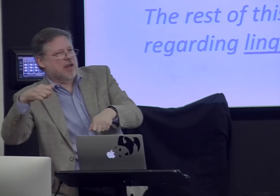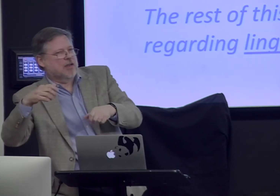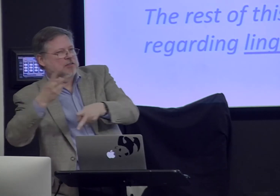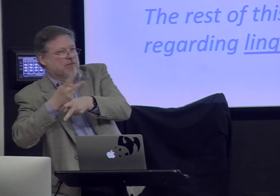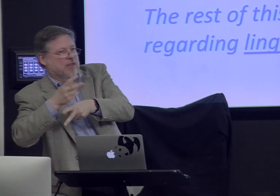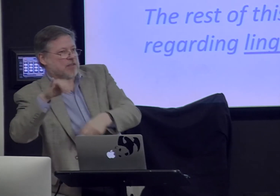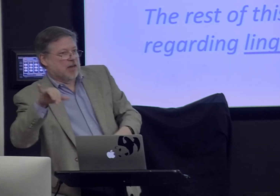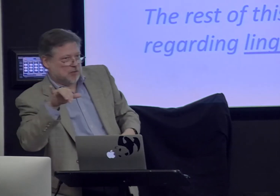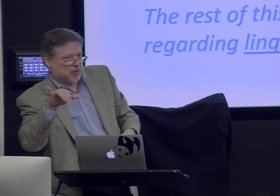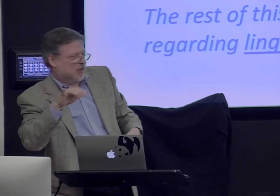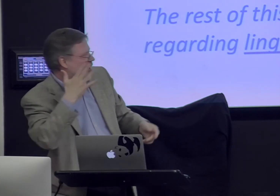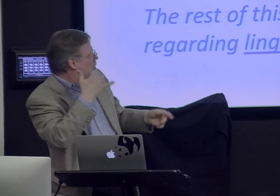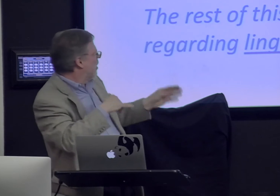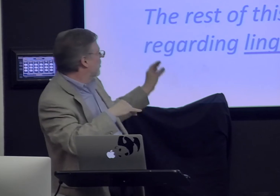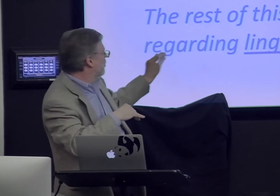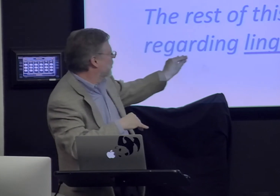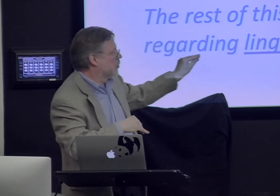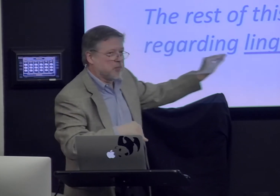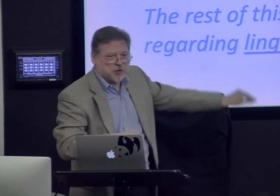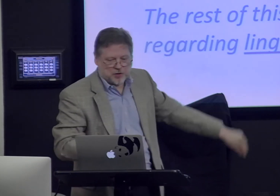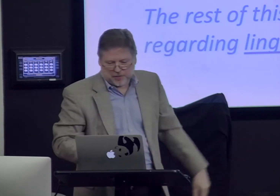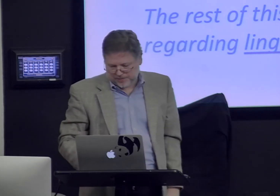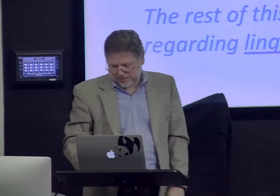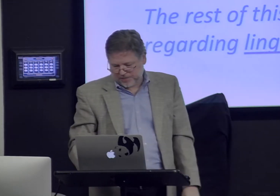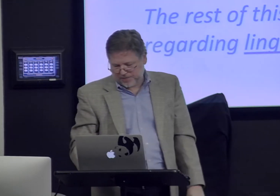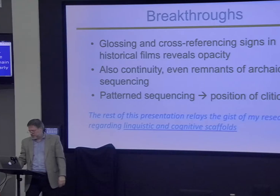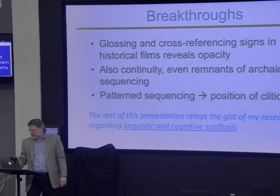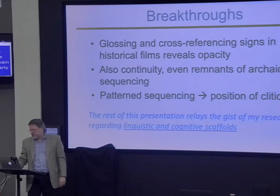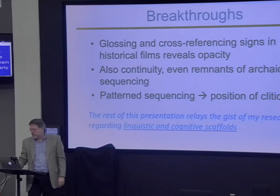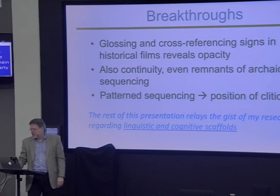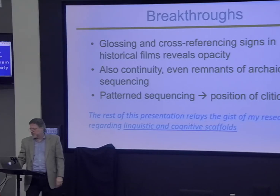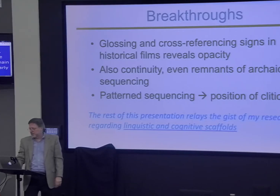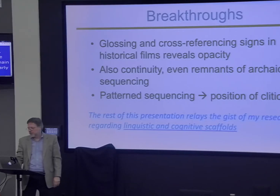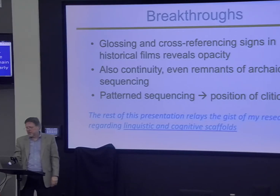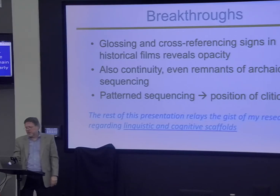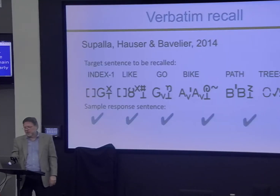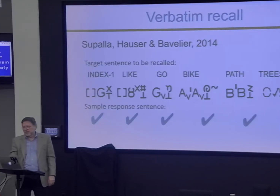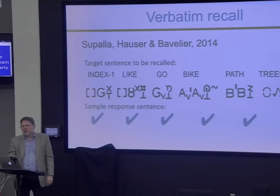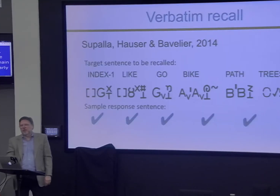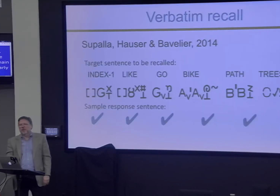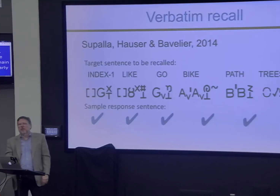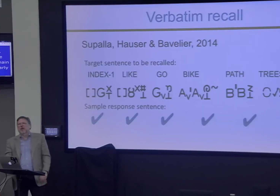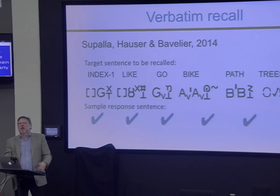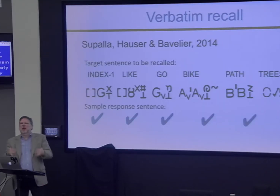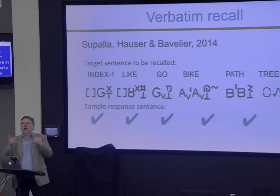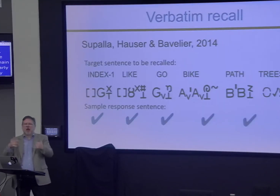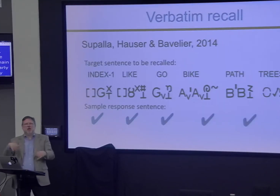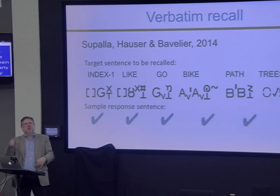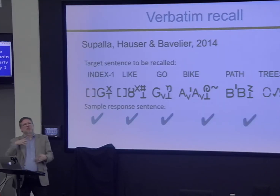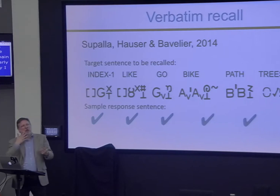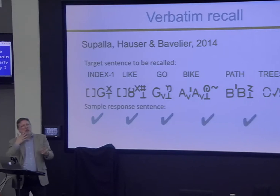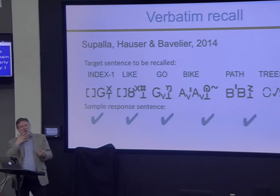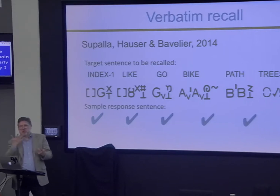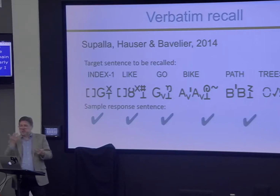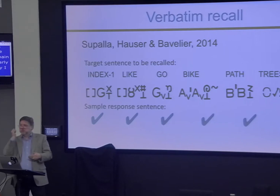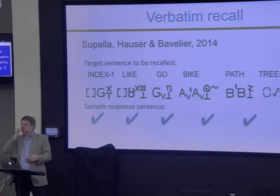simultaneous early in their lifetimes. So that's why I've made it a point here to show that I think that really we are